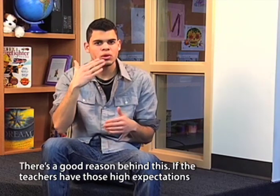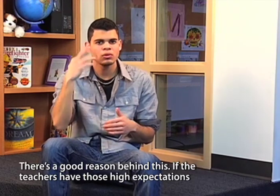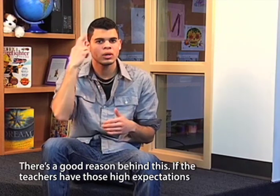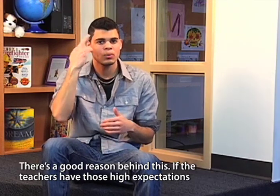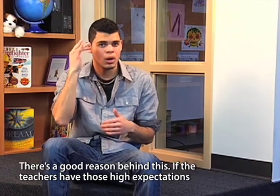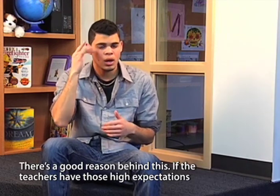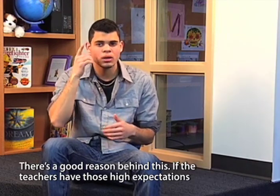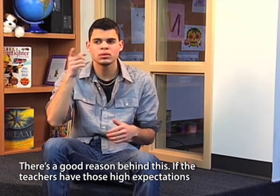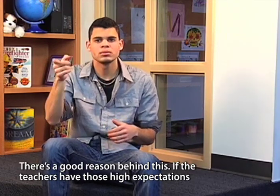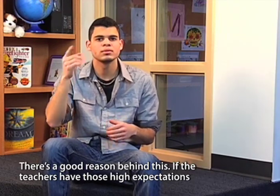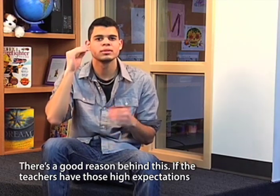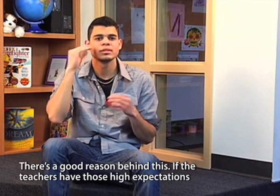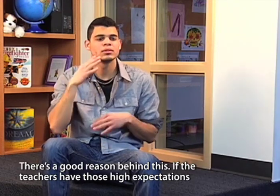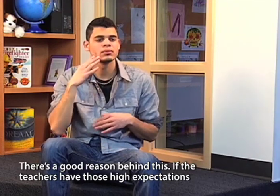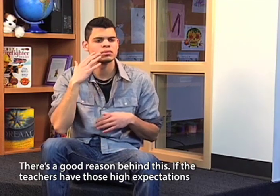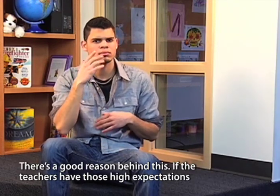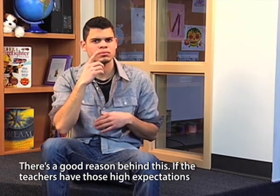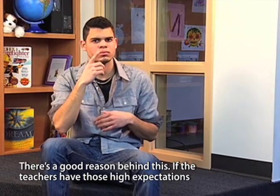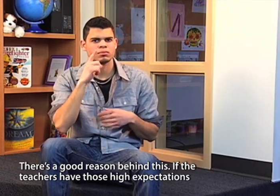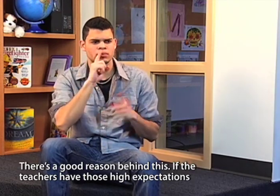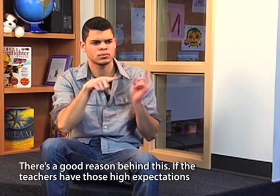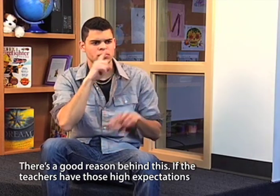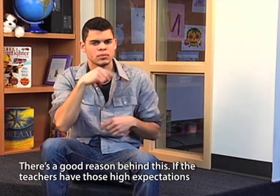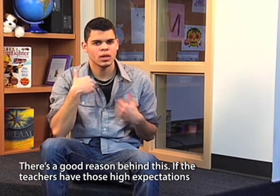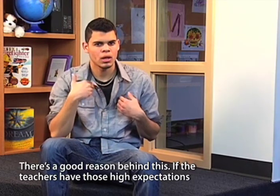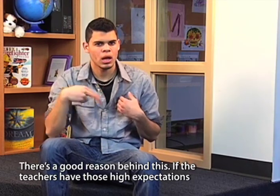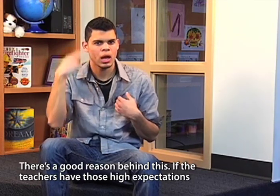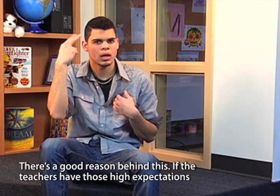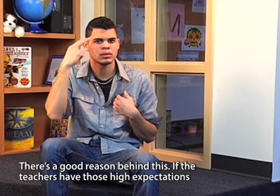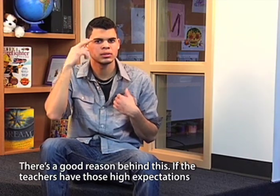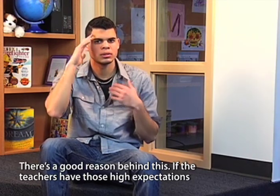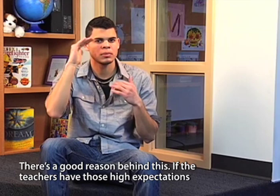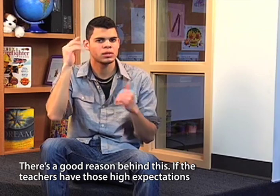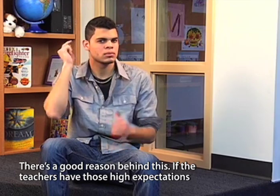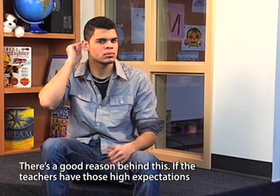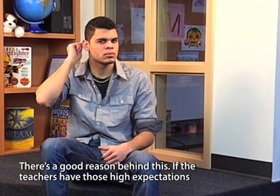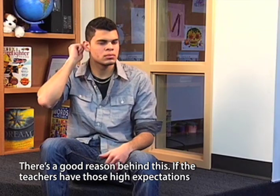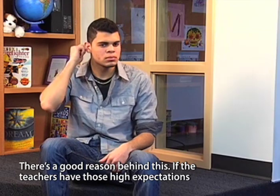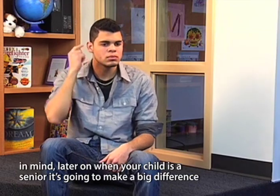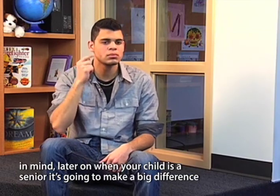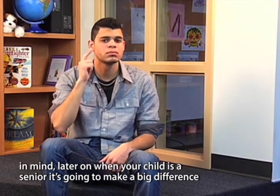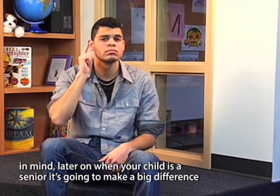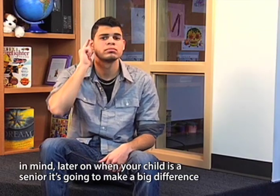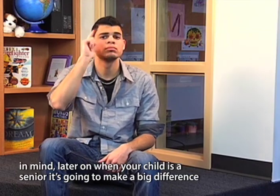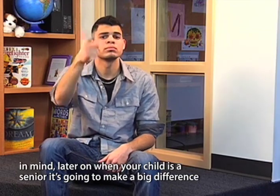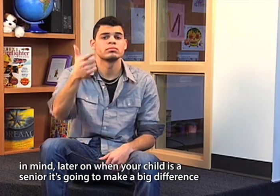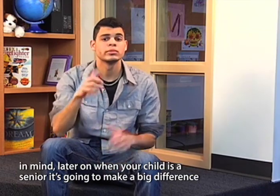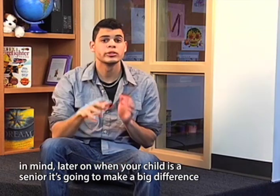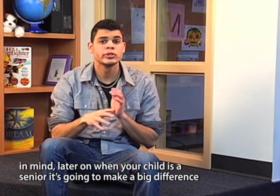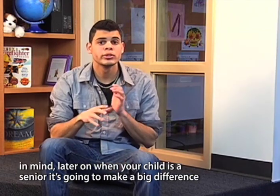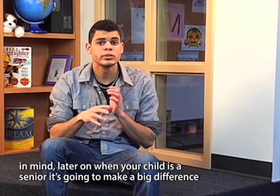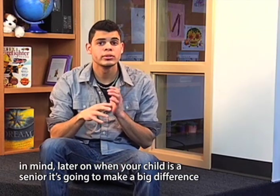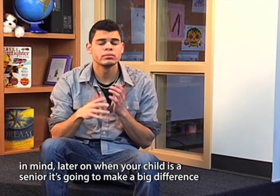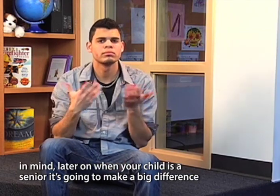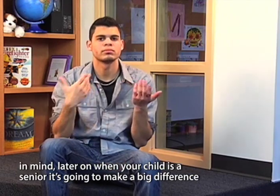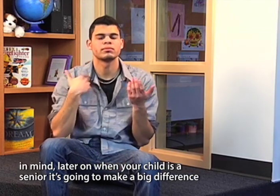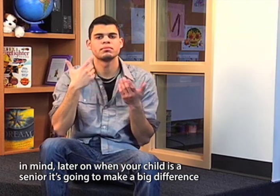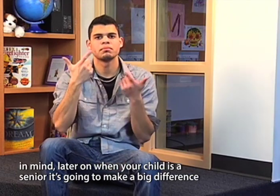There's a good reason behind this. If the teachers have those high expectations in mind, later on when your